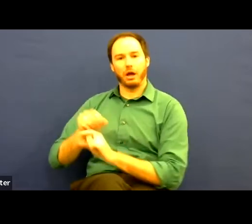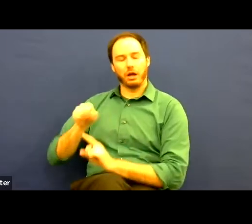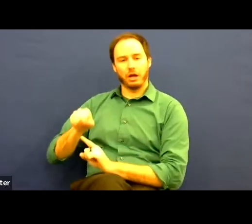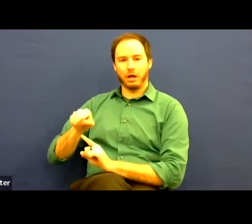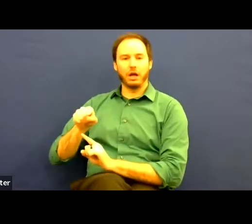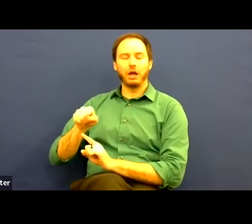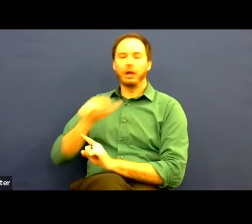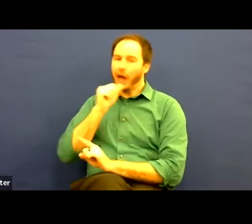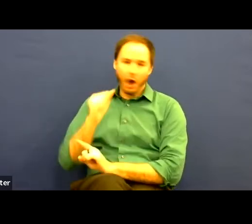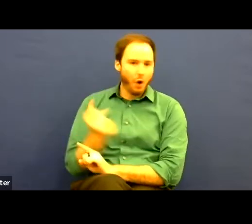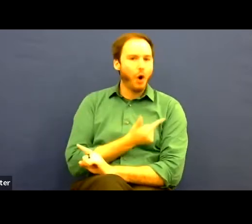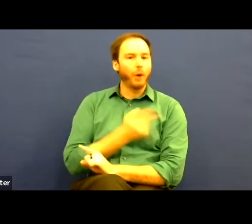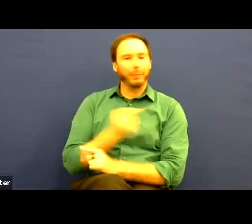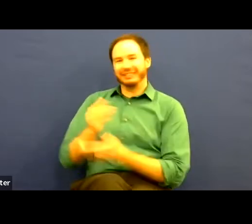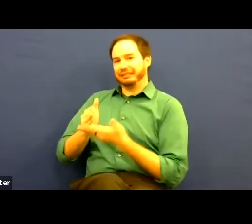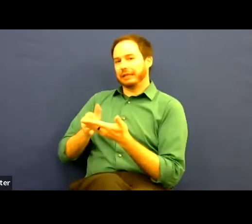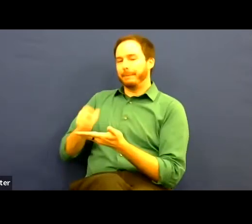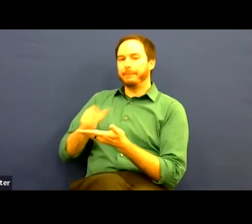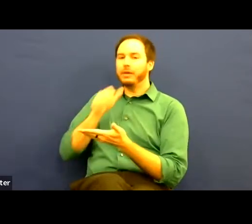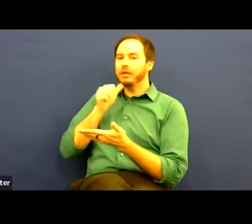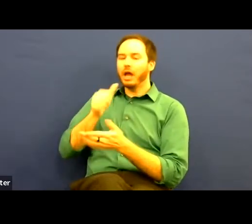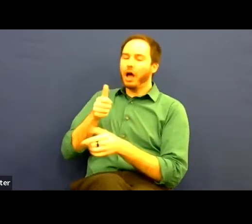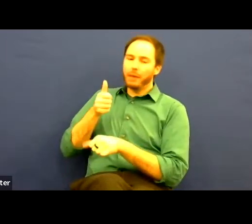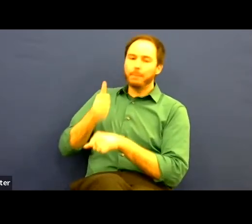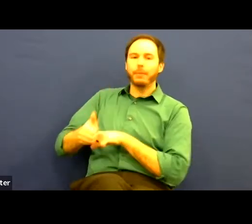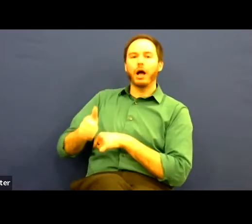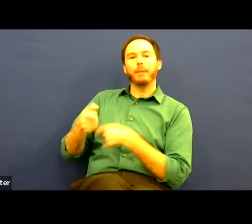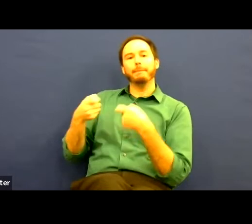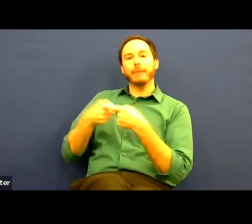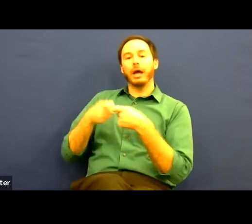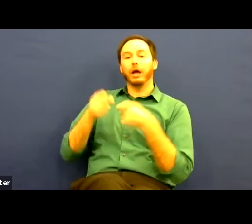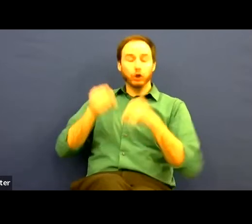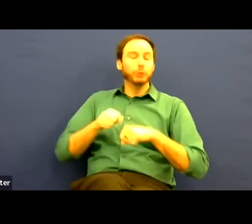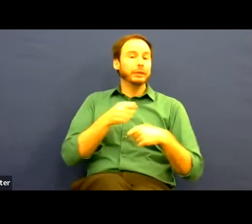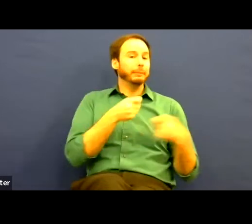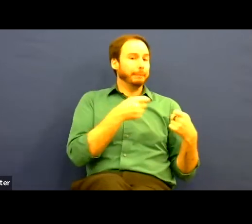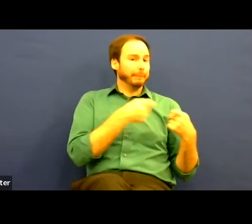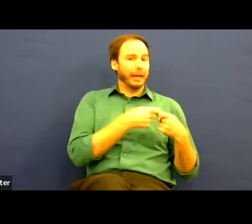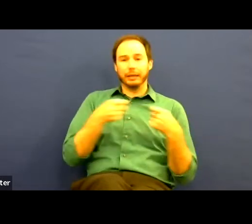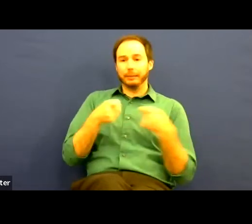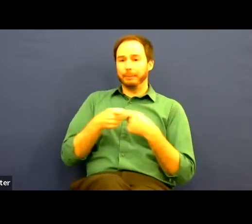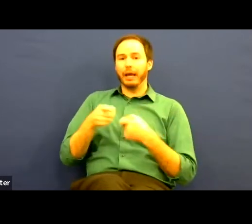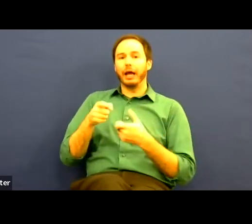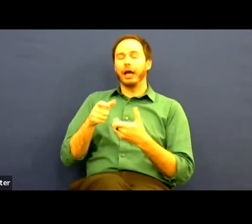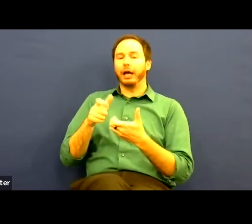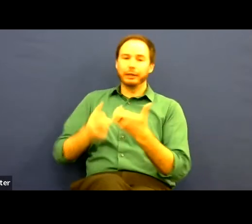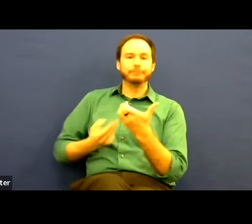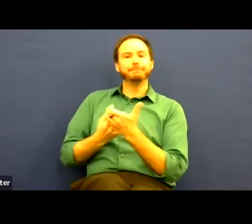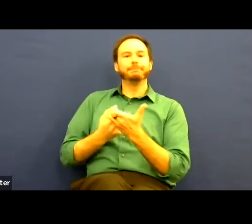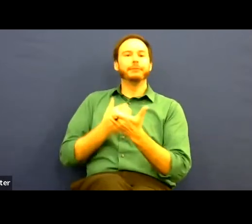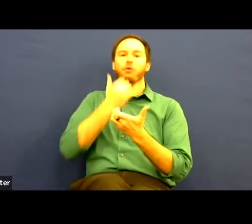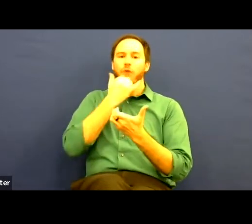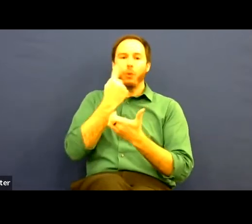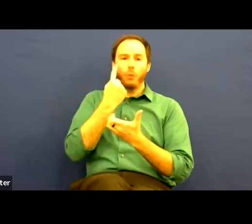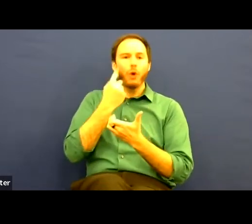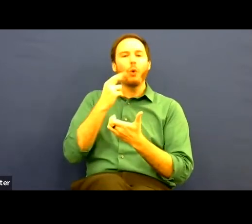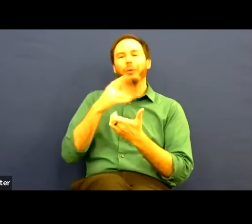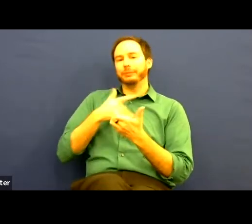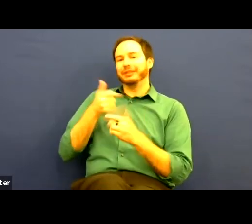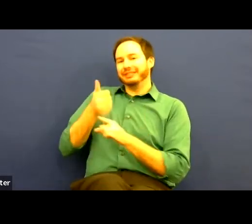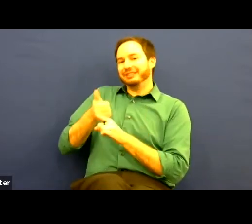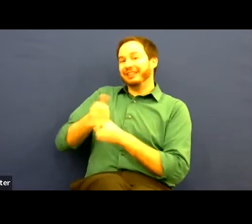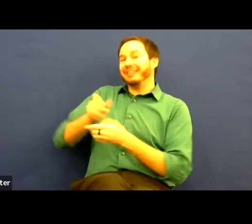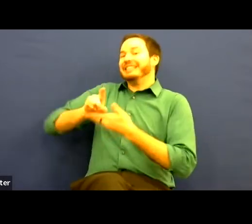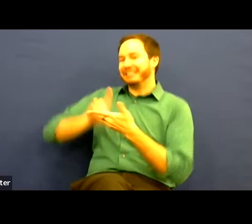issue. Again, it's not it can be a bad batch of batteries. It's more common that it's a bad design